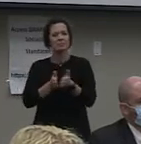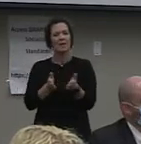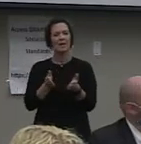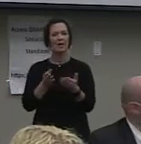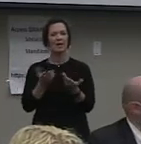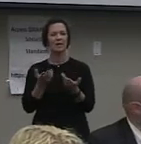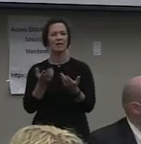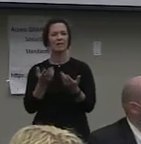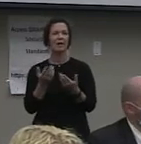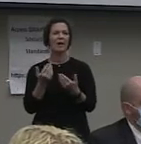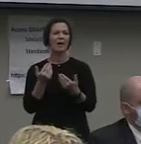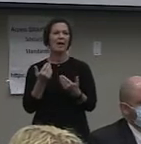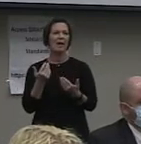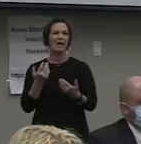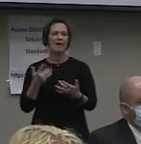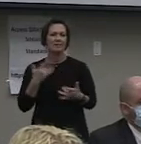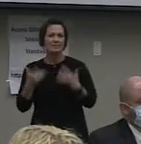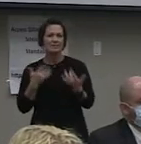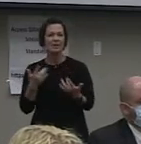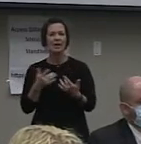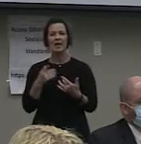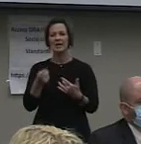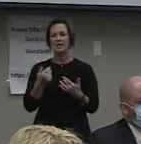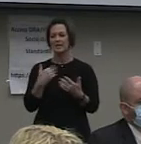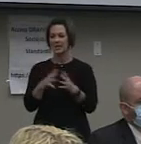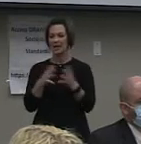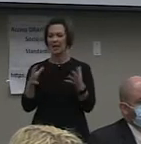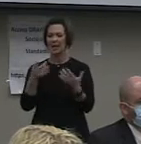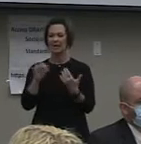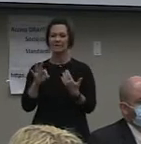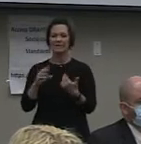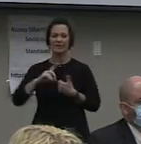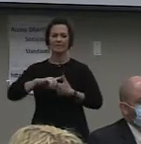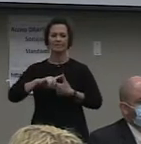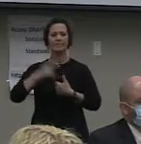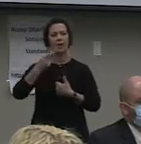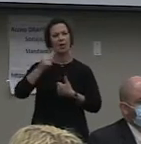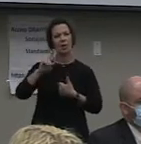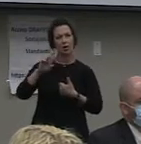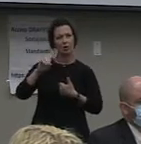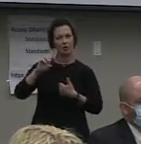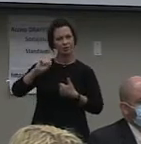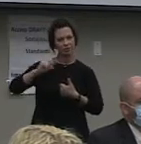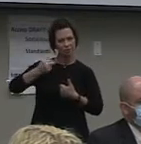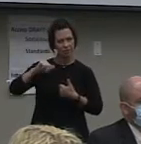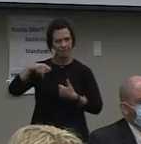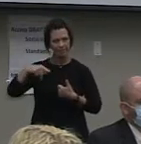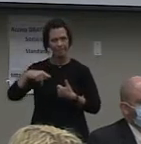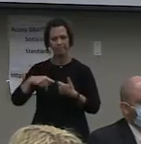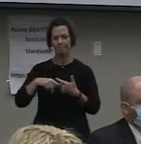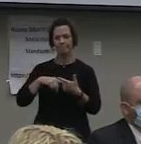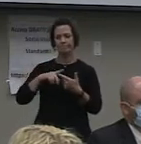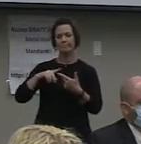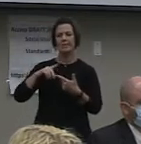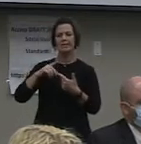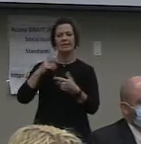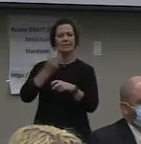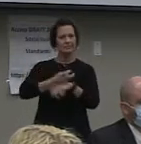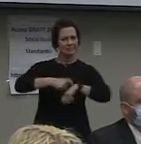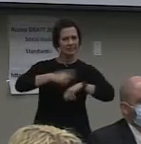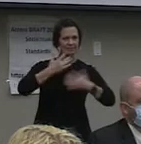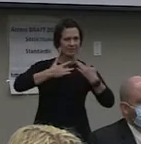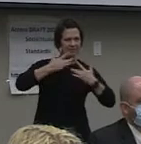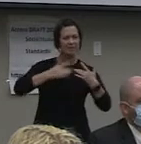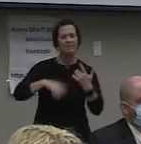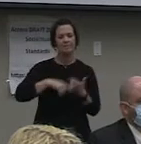full of drama, it's full of hardship, it's full of triumphs, and those are found through the personal